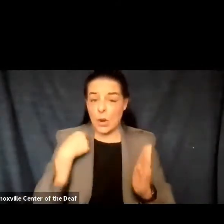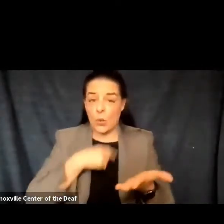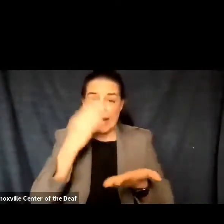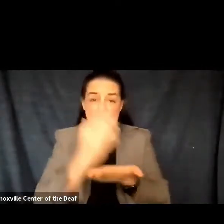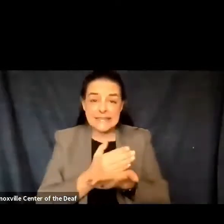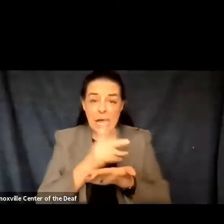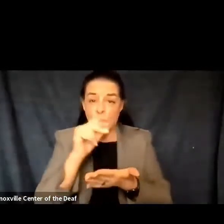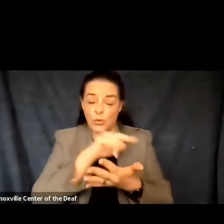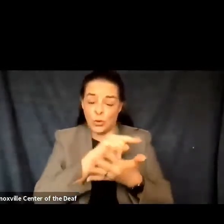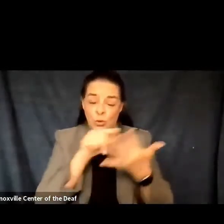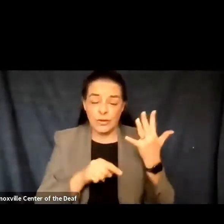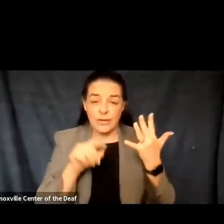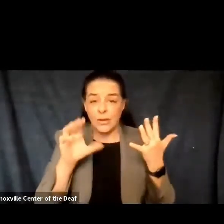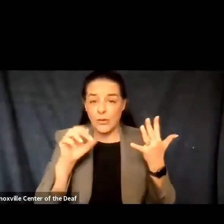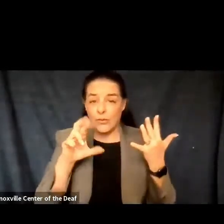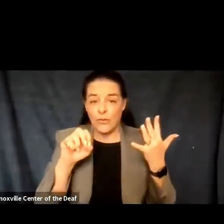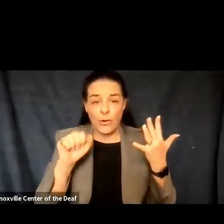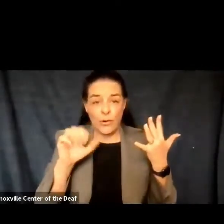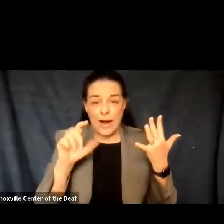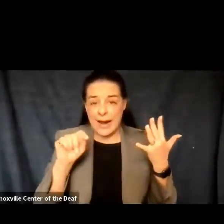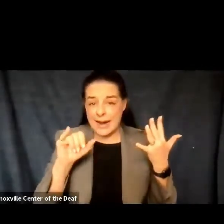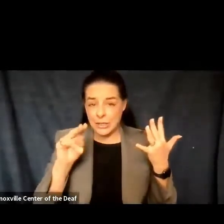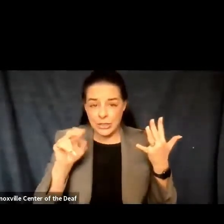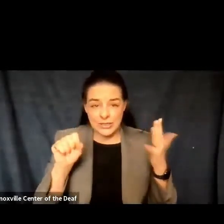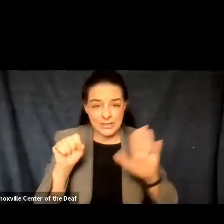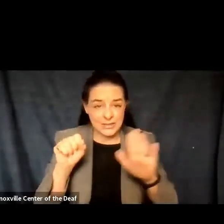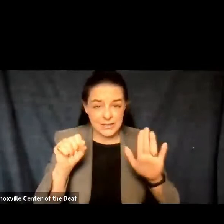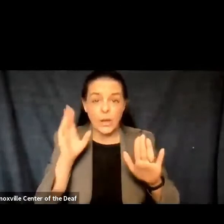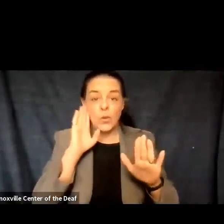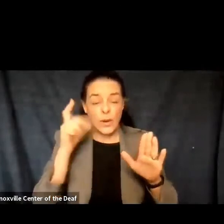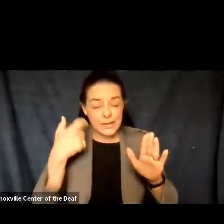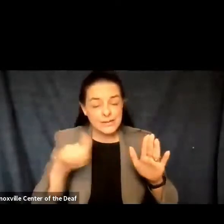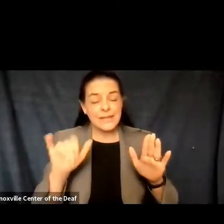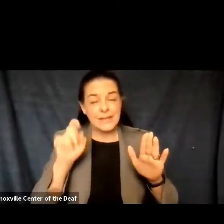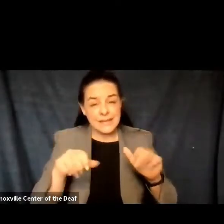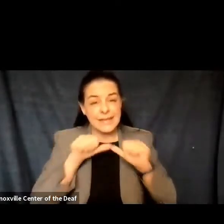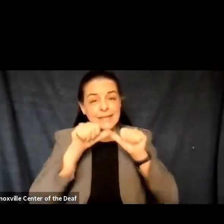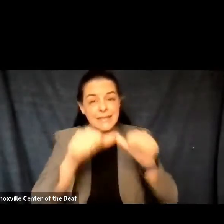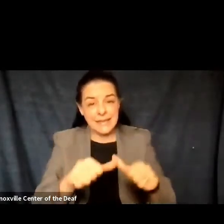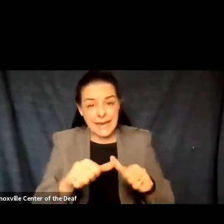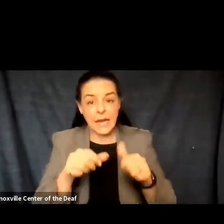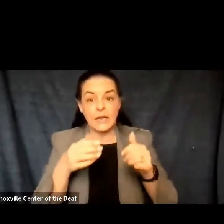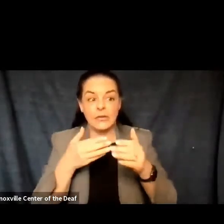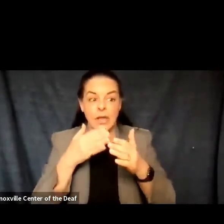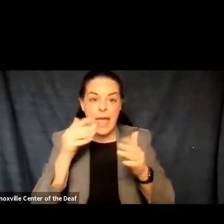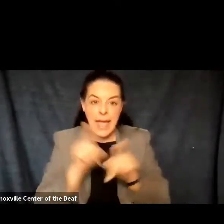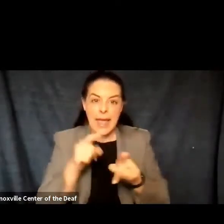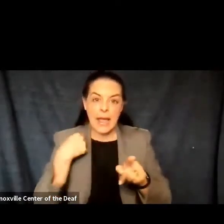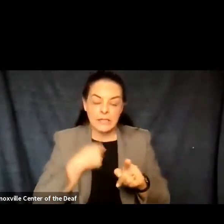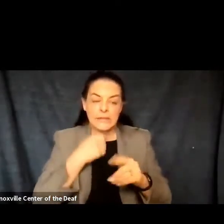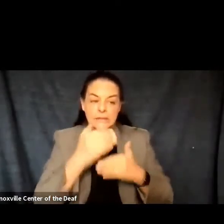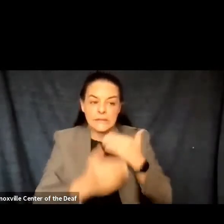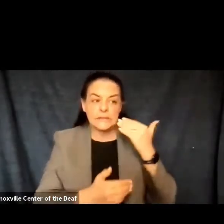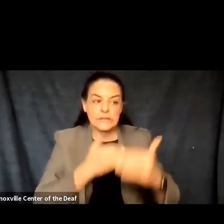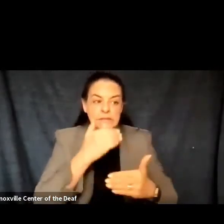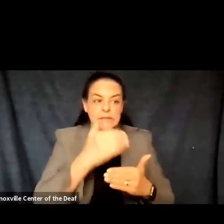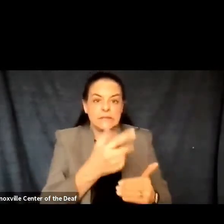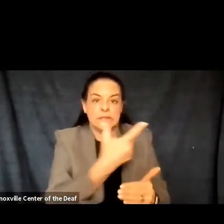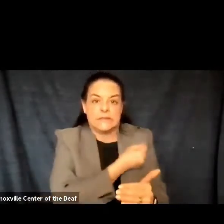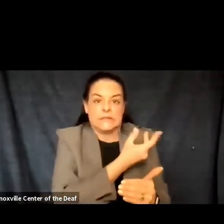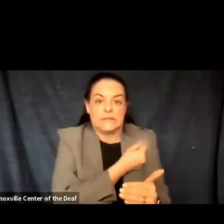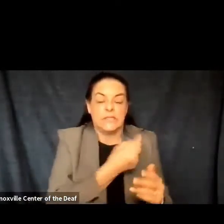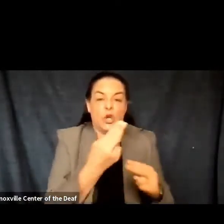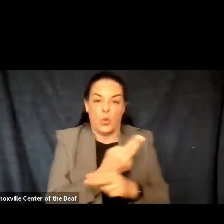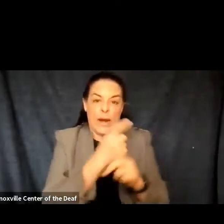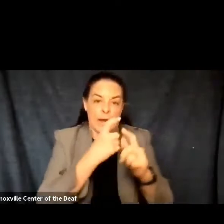doing the 5 core actions, that we are going to need to continue while we work through this vaccine process to wear our mask and continue